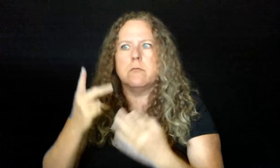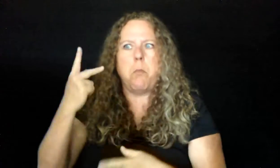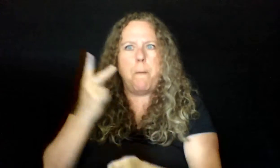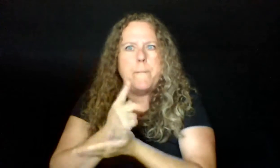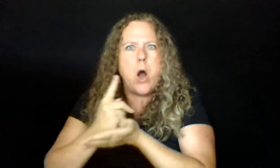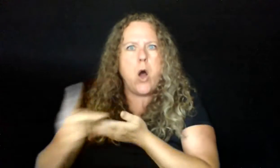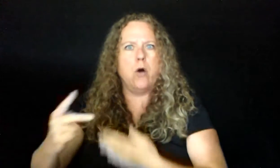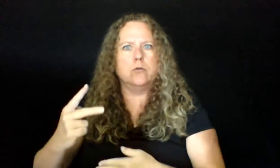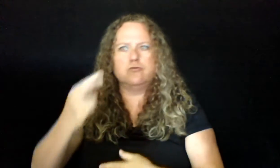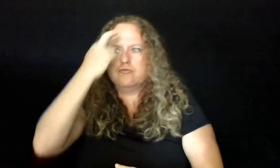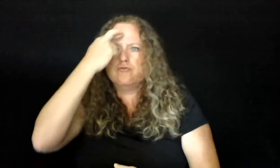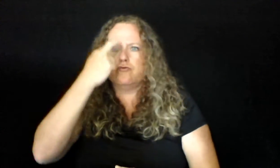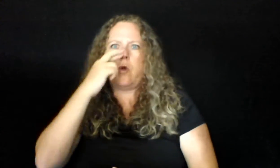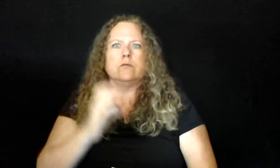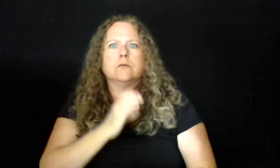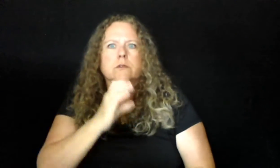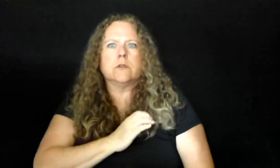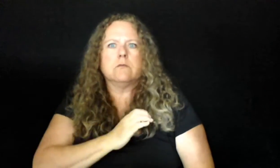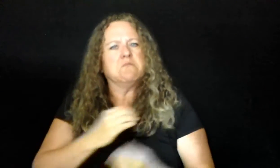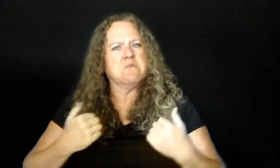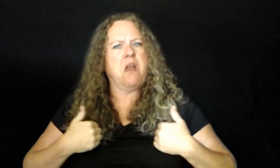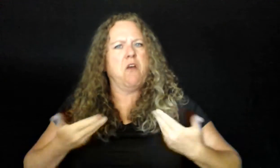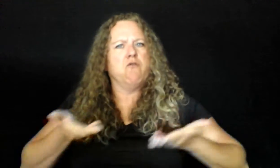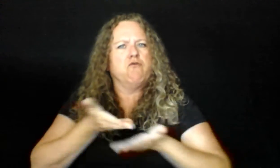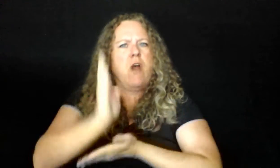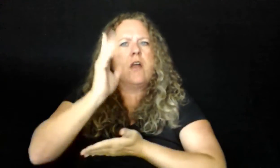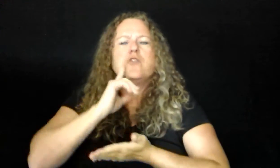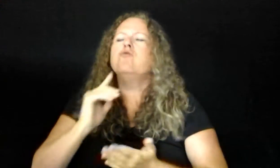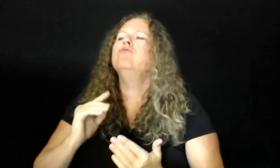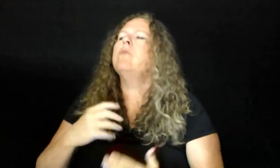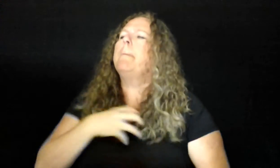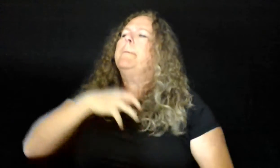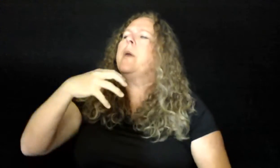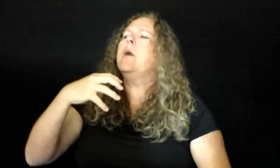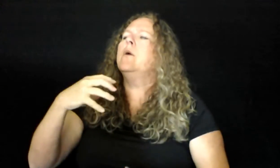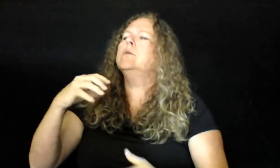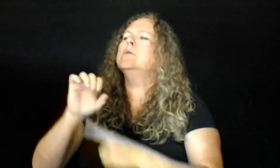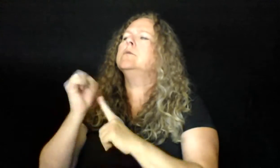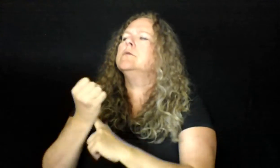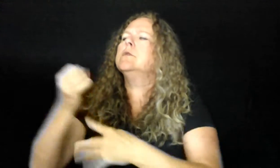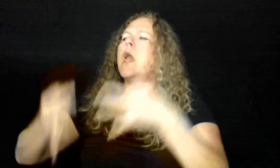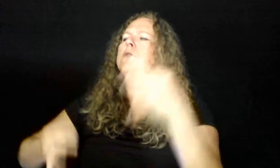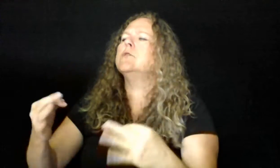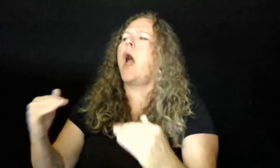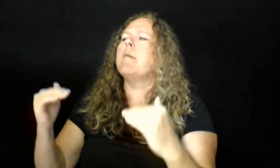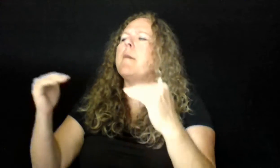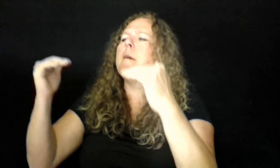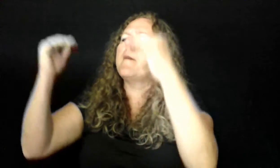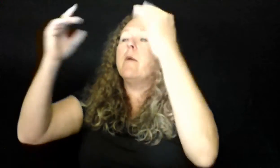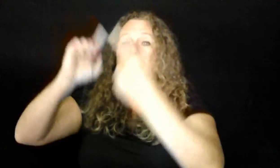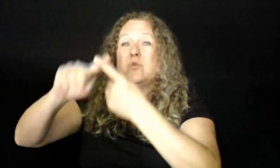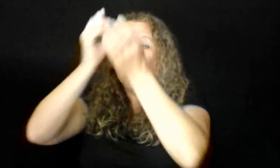had, including appealing his case to Caesar. So, Paul has his ride to